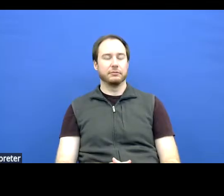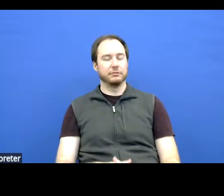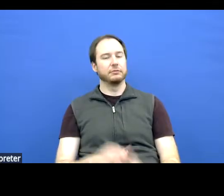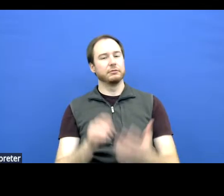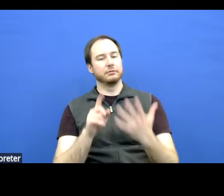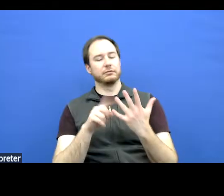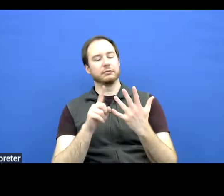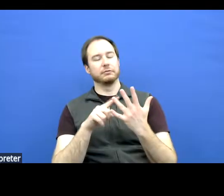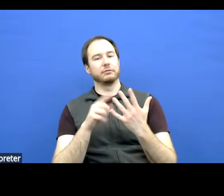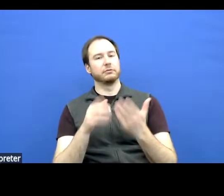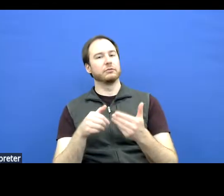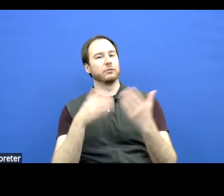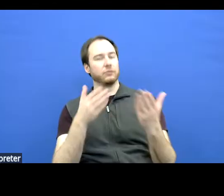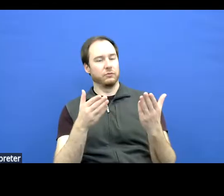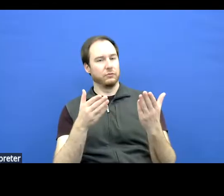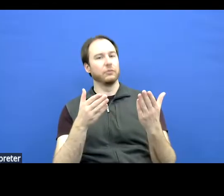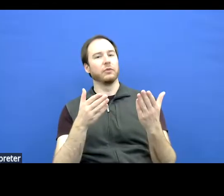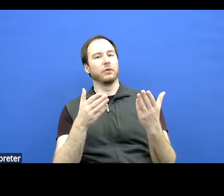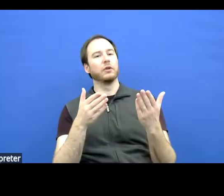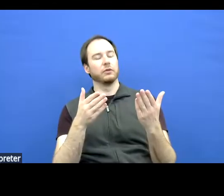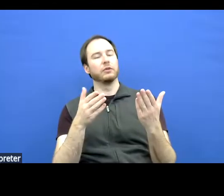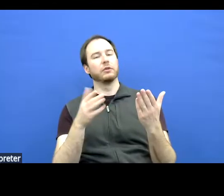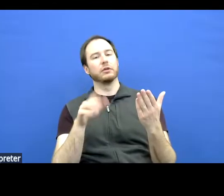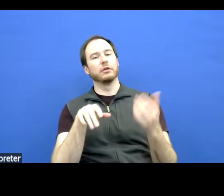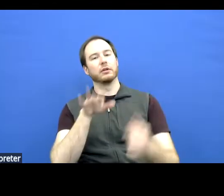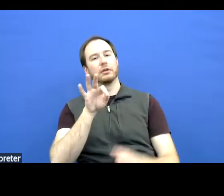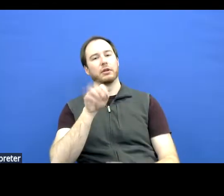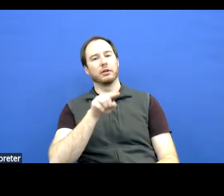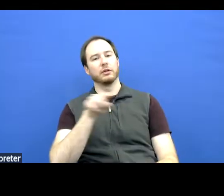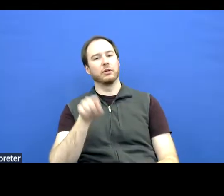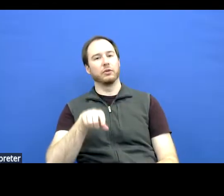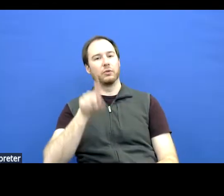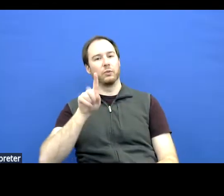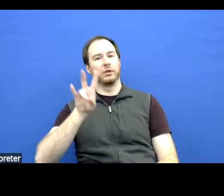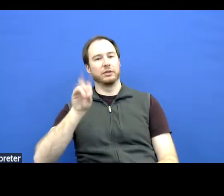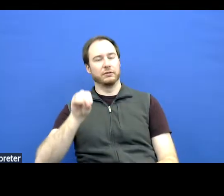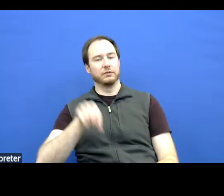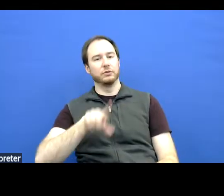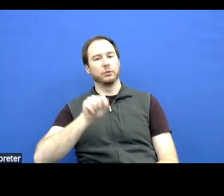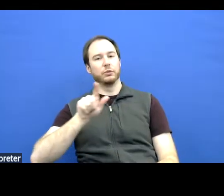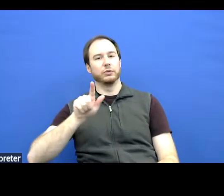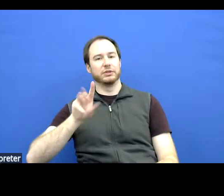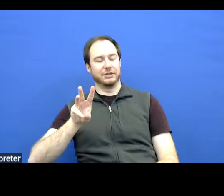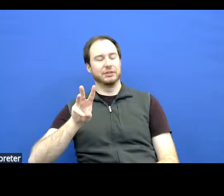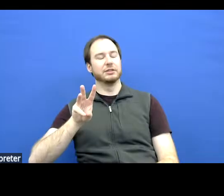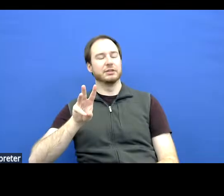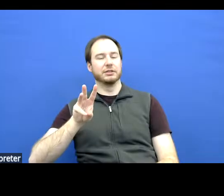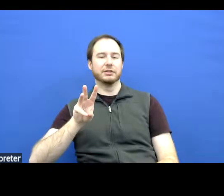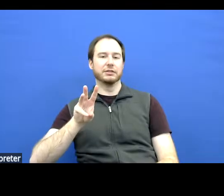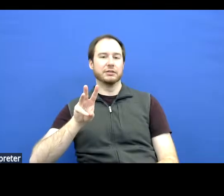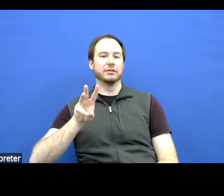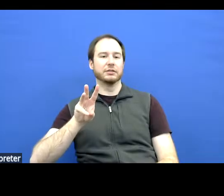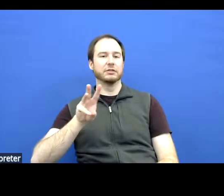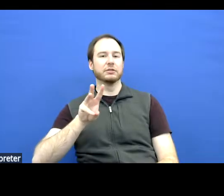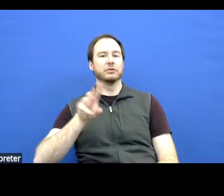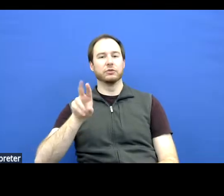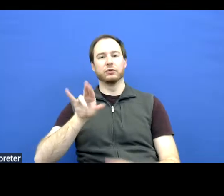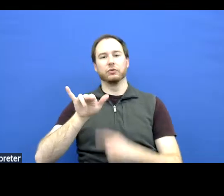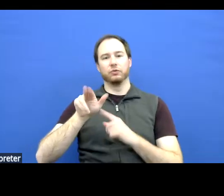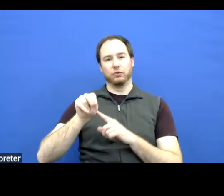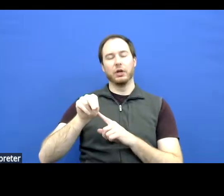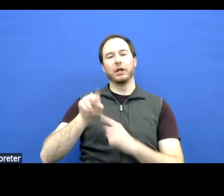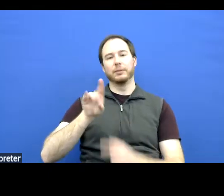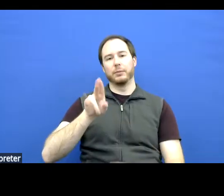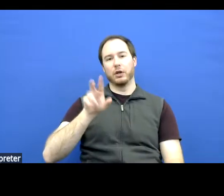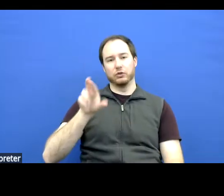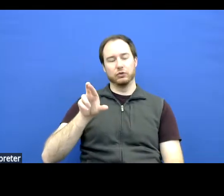Supervisor Schultz and fellow board members, I have resolution 9-170, 2026. Whereas Ryan D.